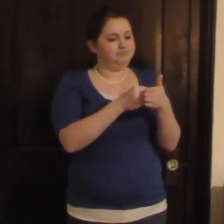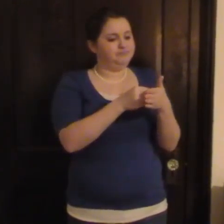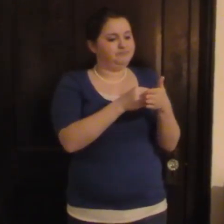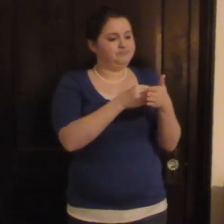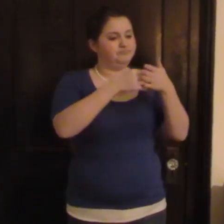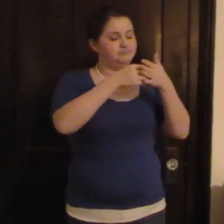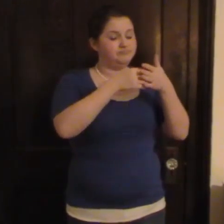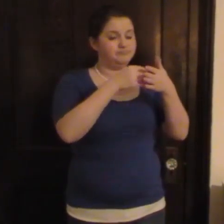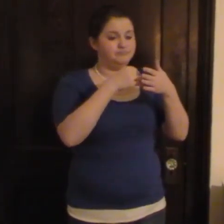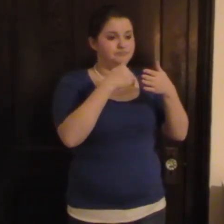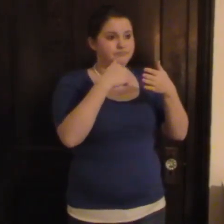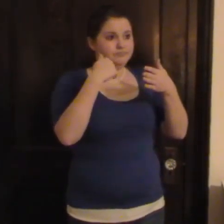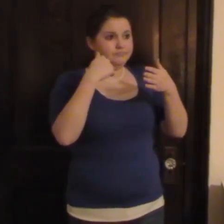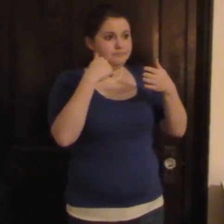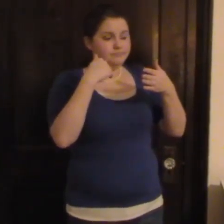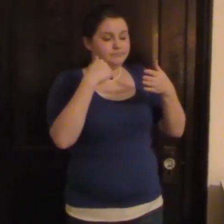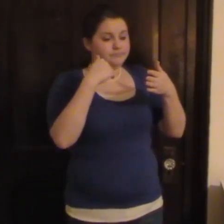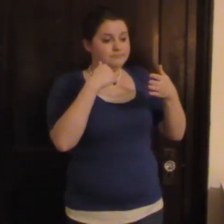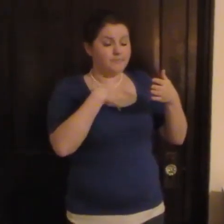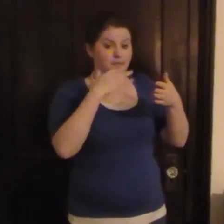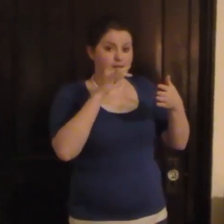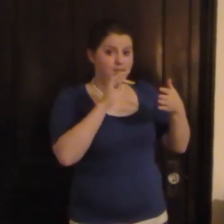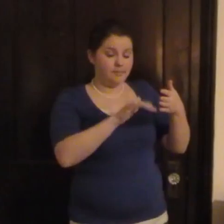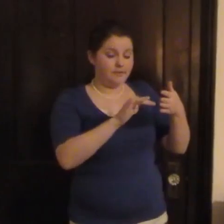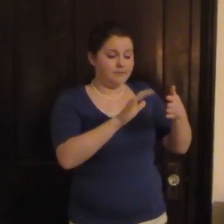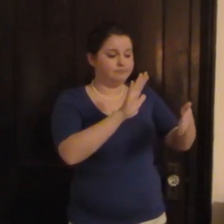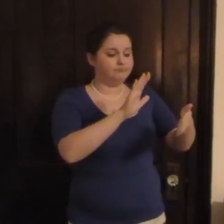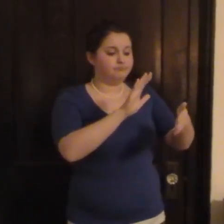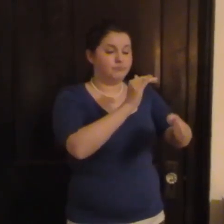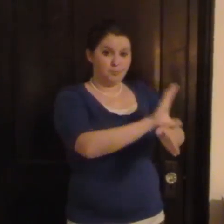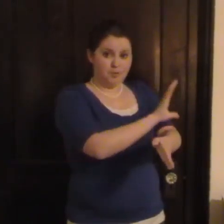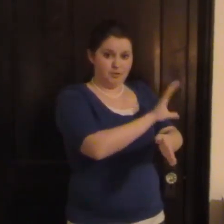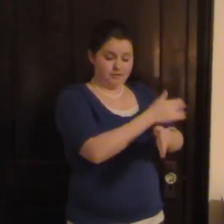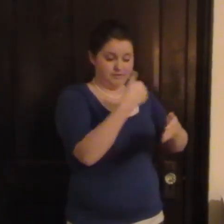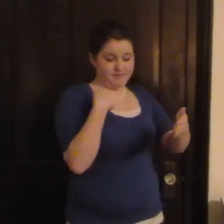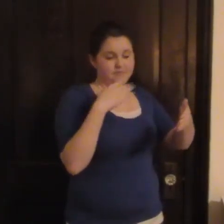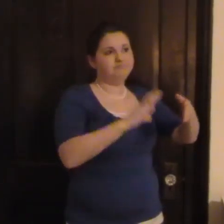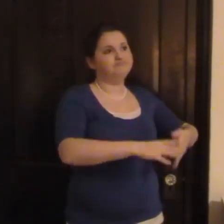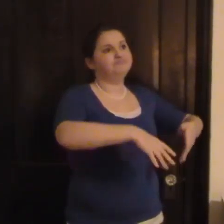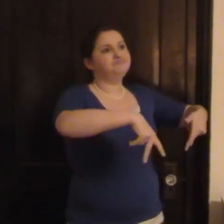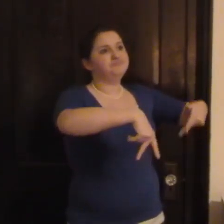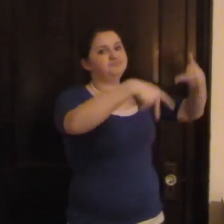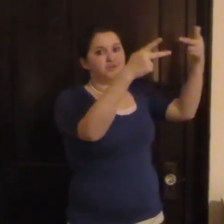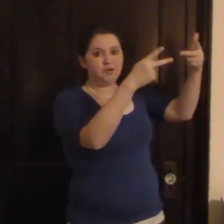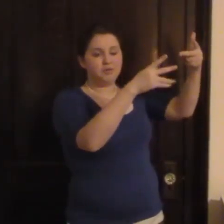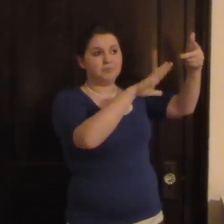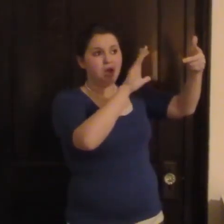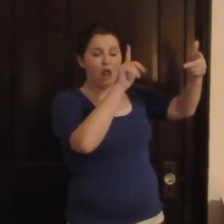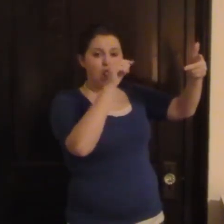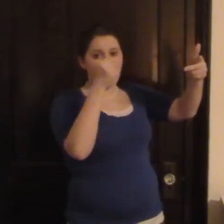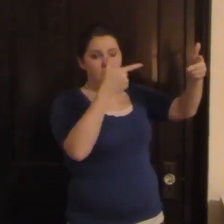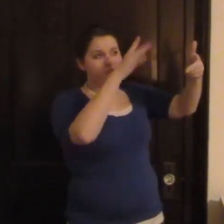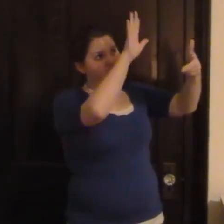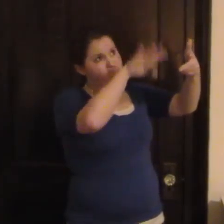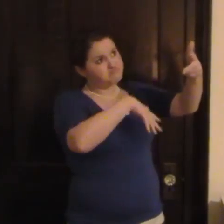up what they have on the computer. Typically nowadays they use computers. They will pull up a log of all of the employees that work there and match